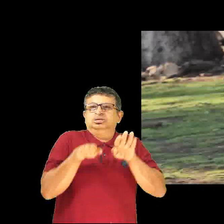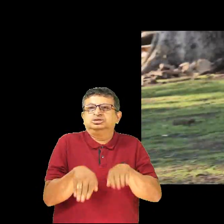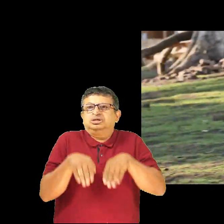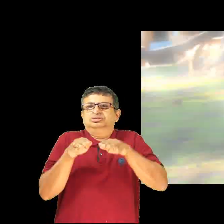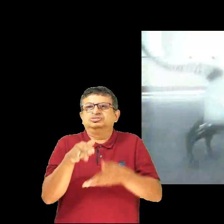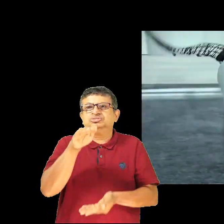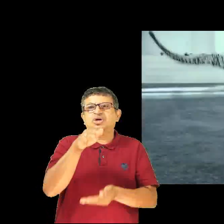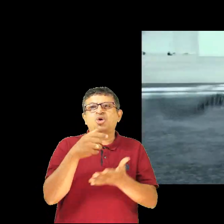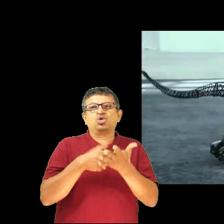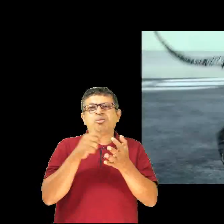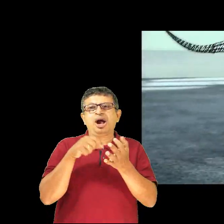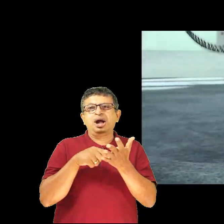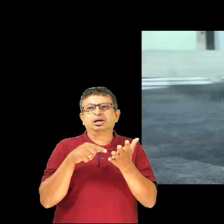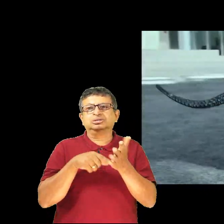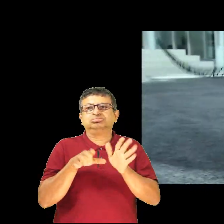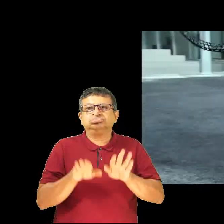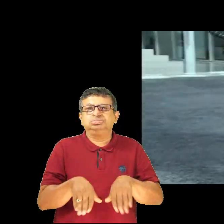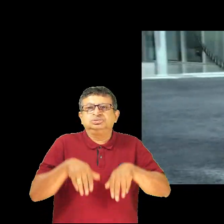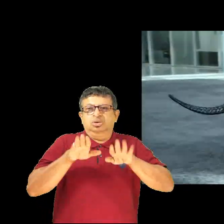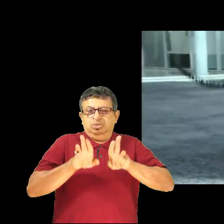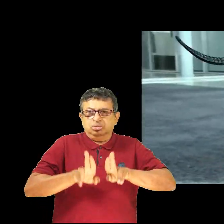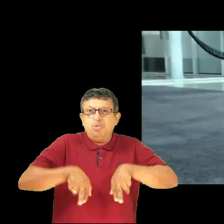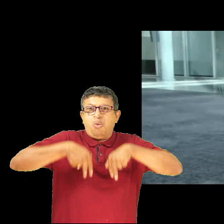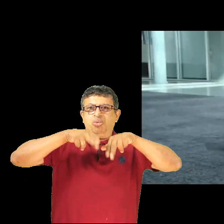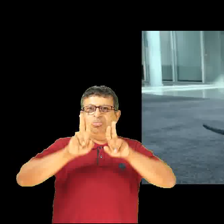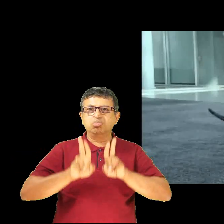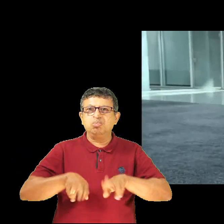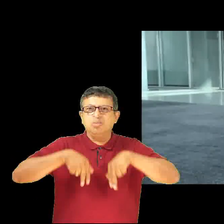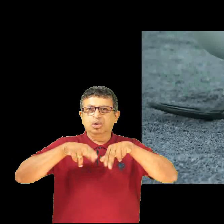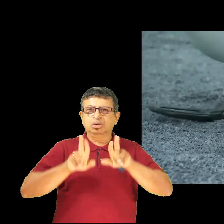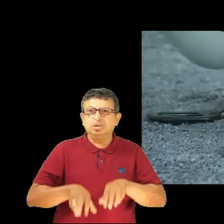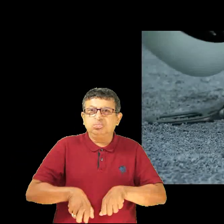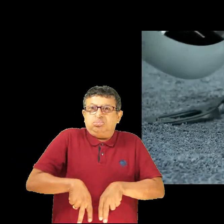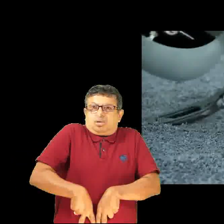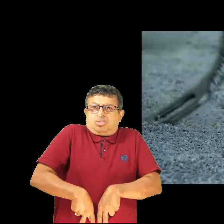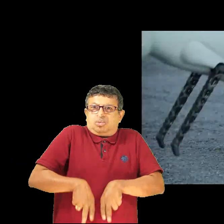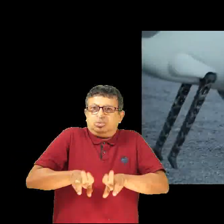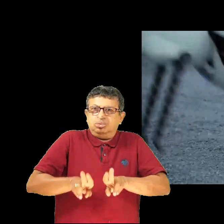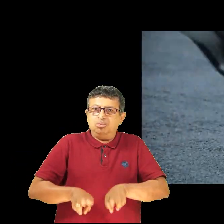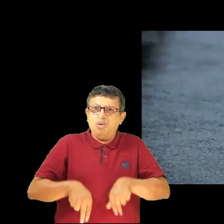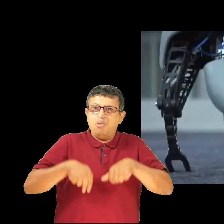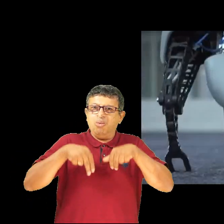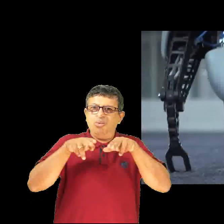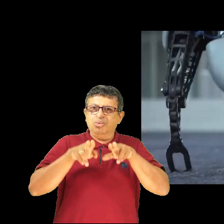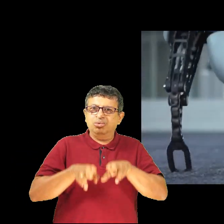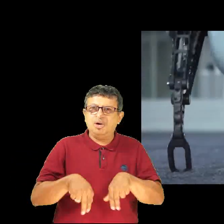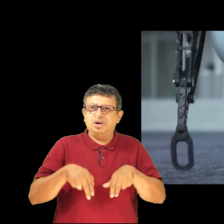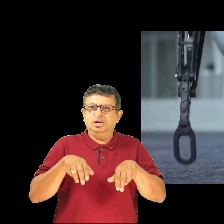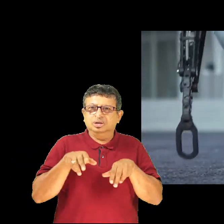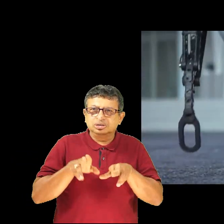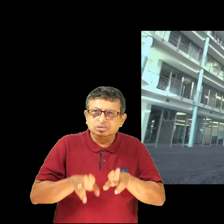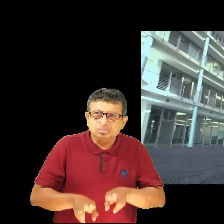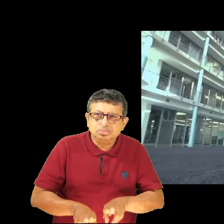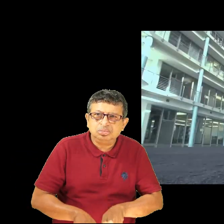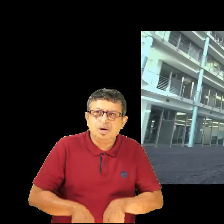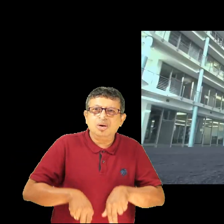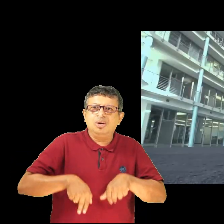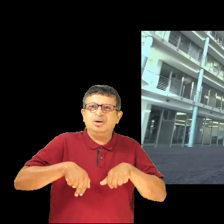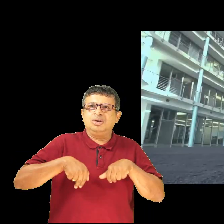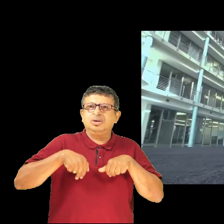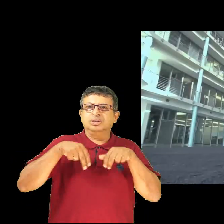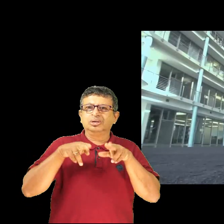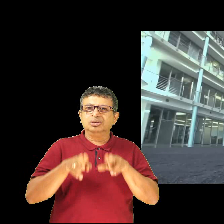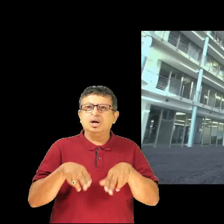here. With the Bionic Kangaroo, the creators have implemented a mechanism of repercussion that allows the robot to recover, store, and use energy with every